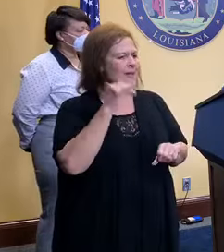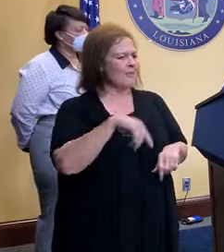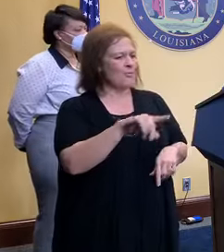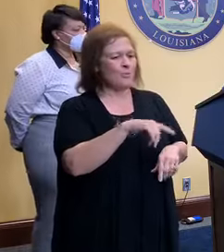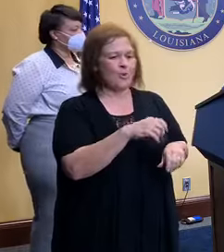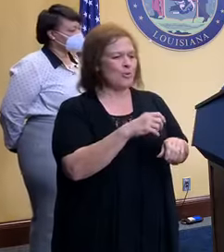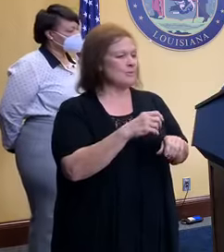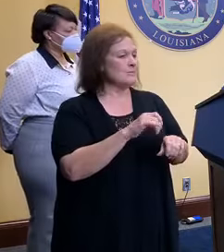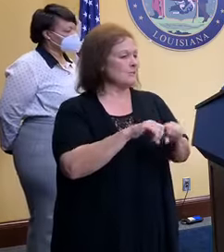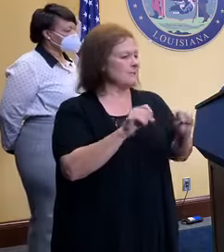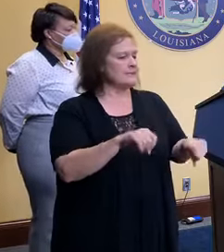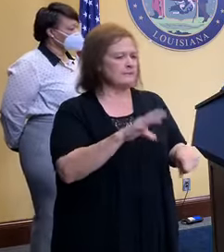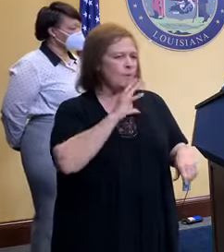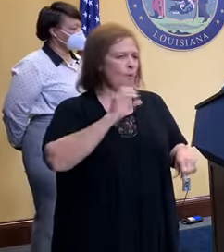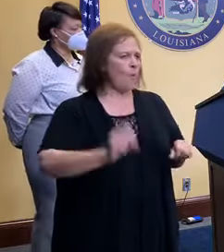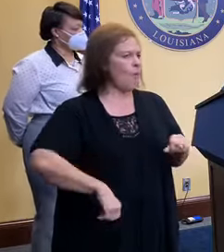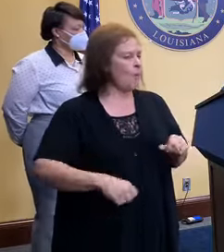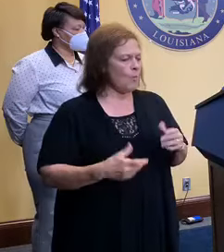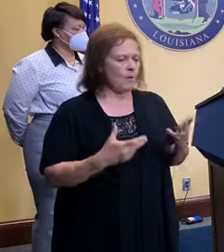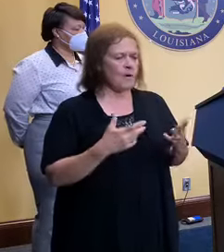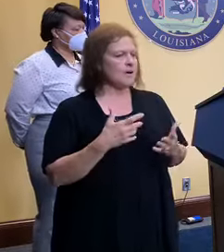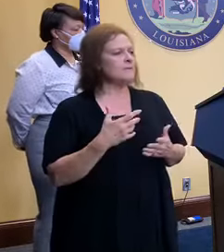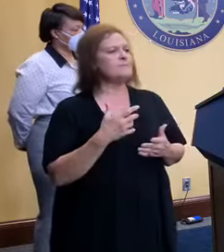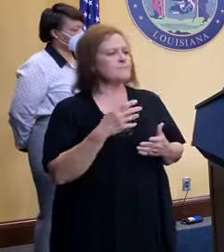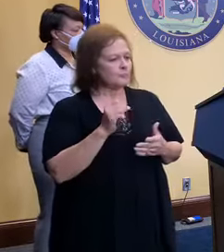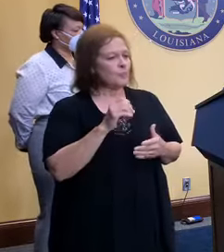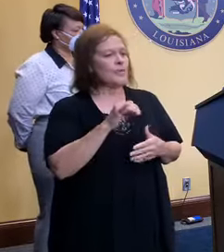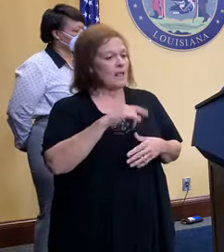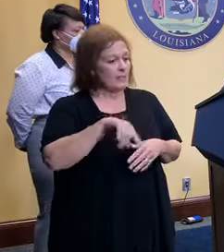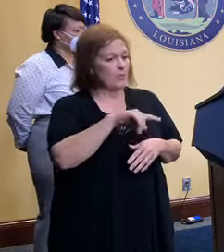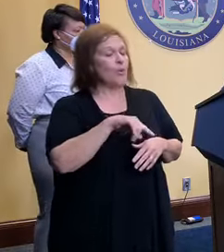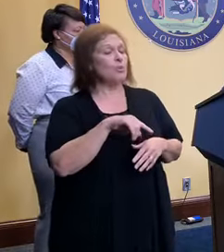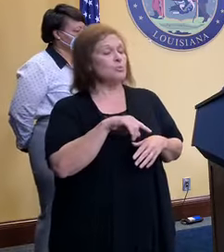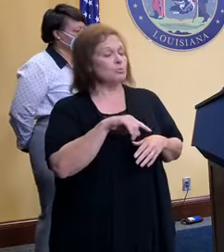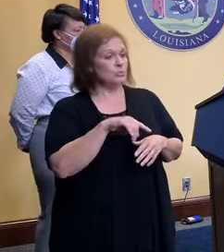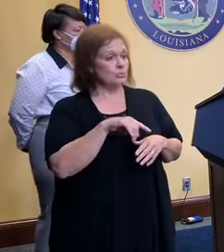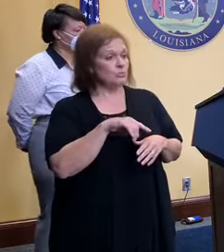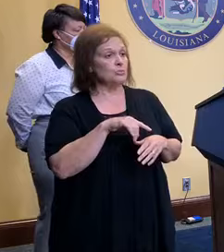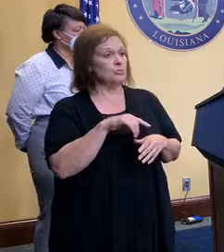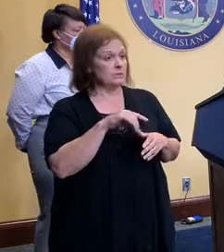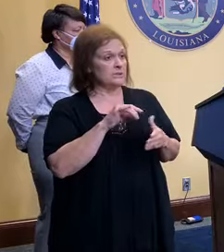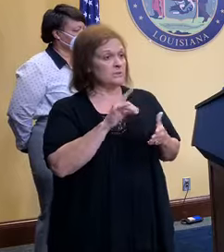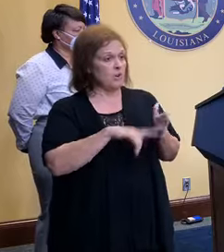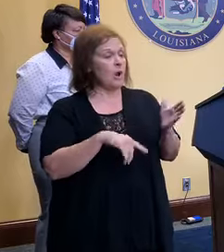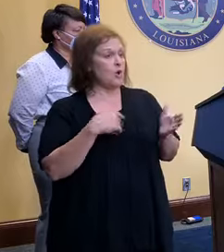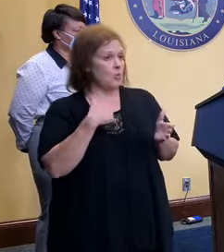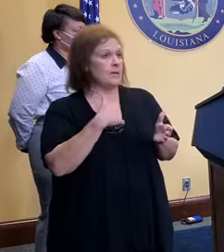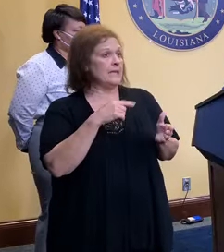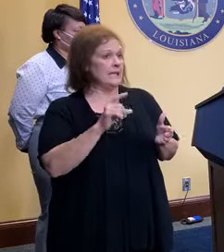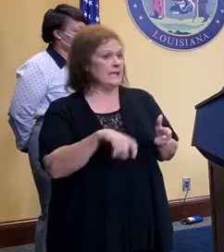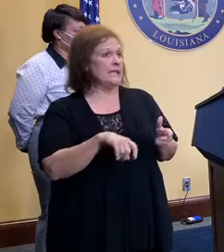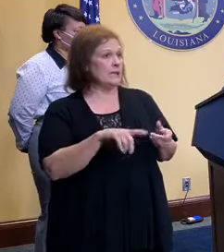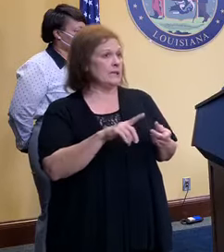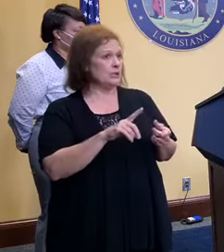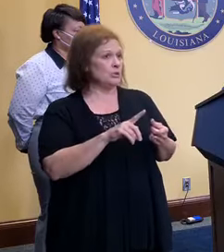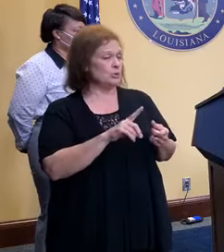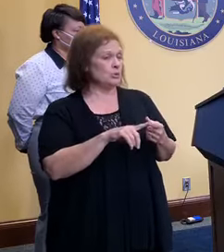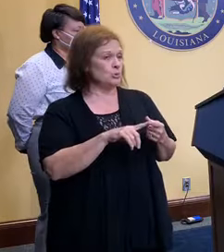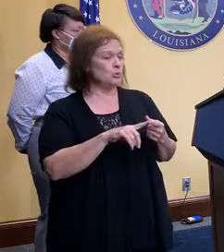systems were antiquated. So those are the most significant returns that we need to make, and also we're looking